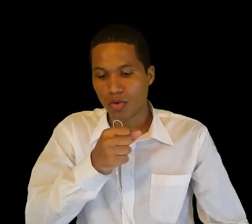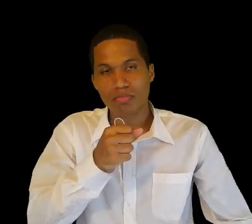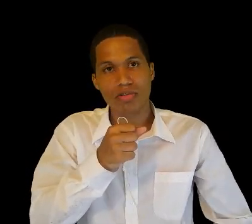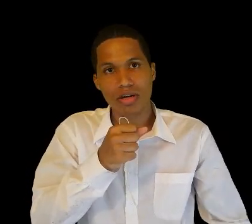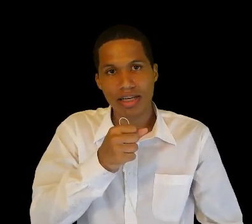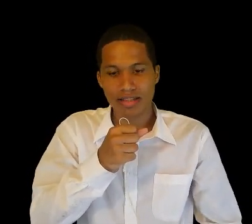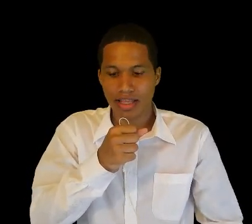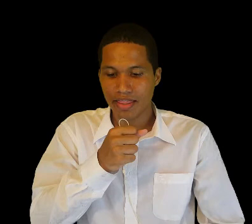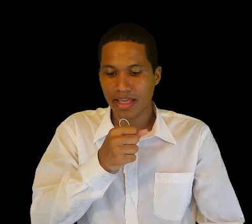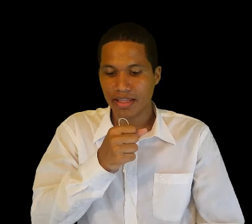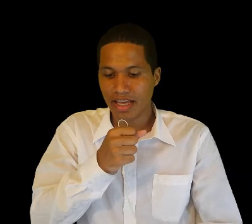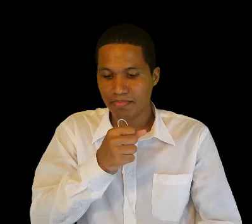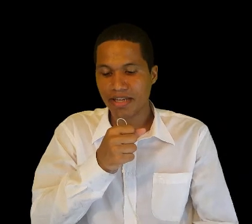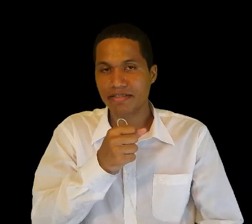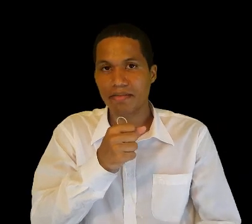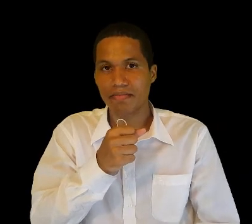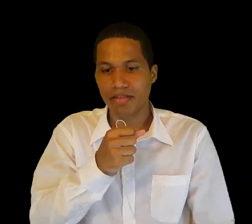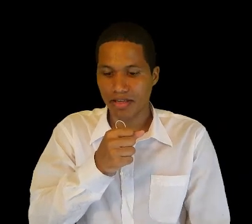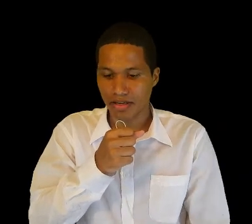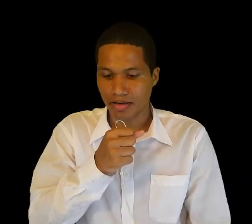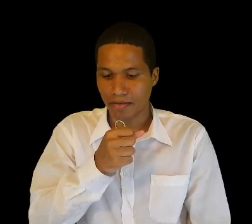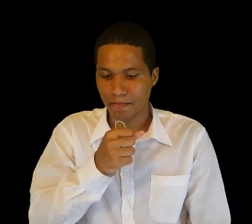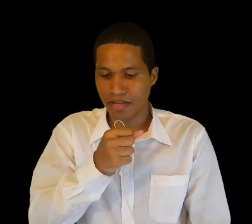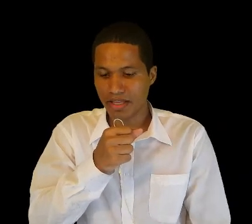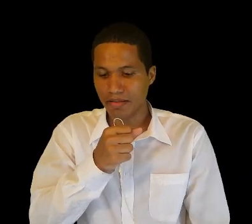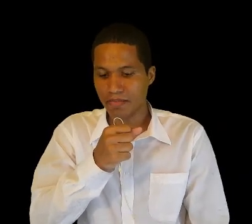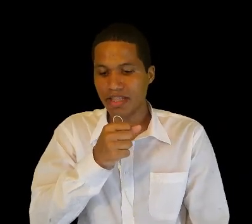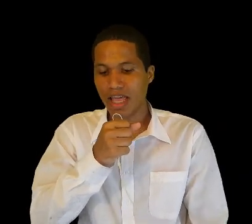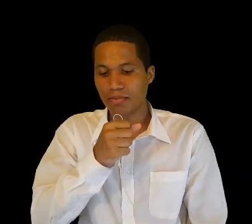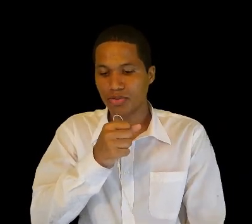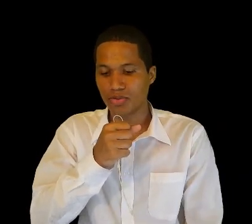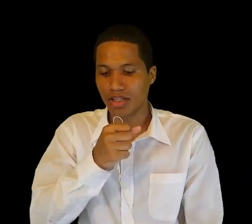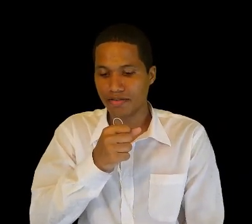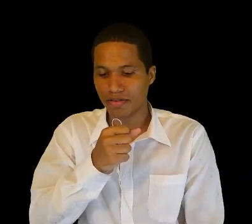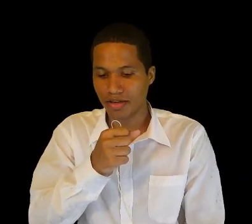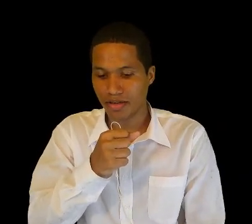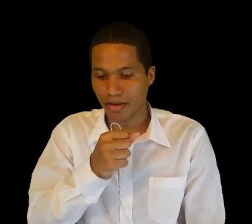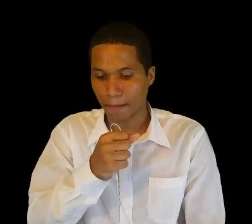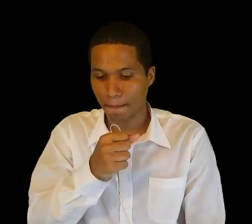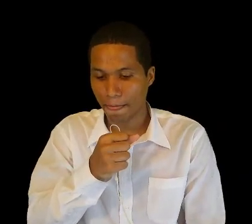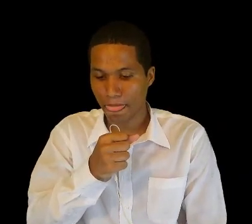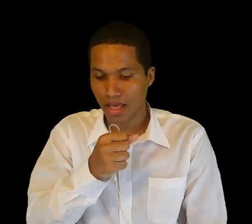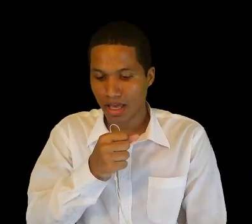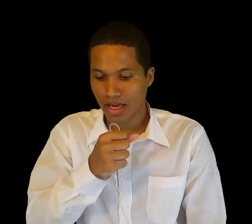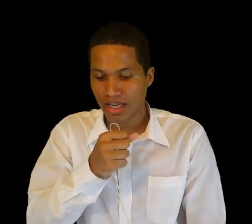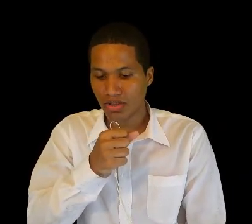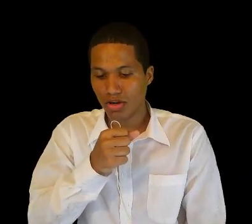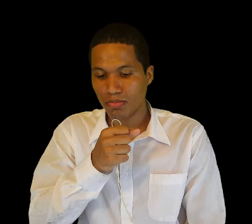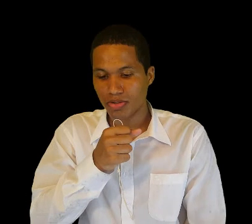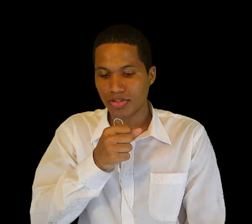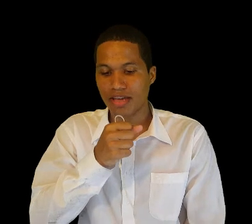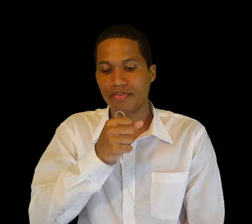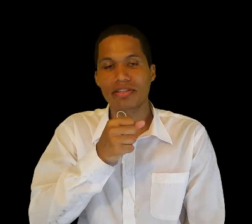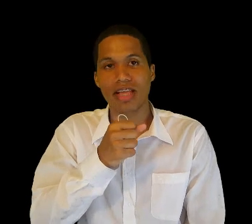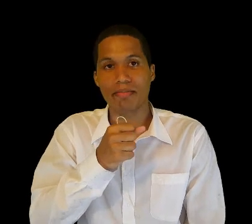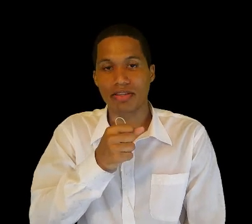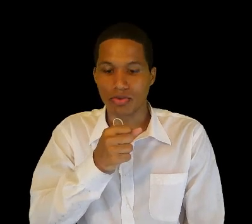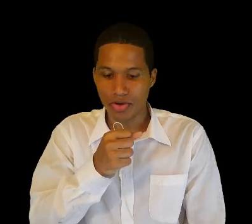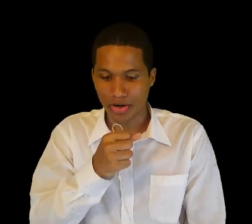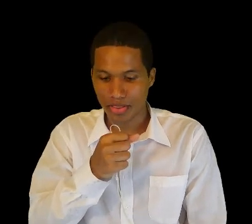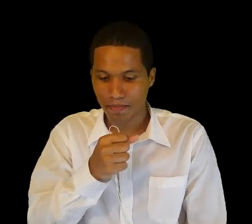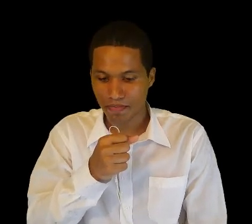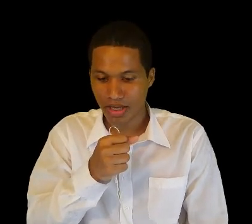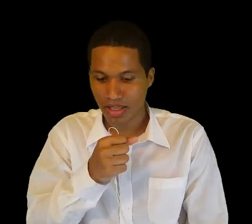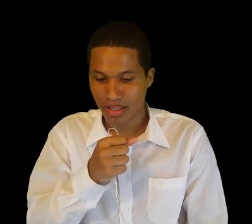are warm-blooded, and that makes them being able to live in almost every climate